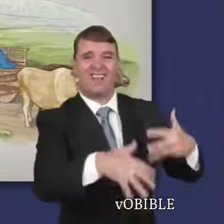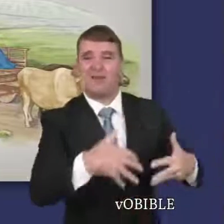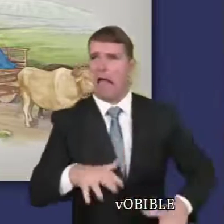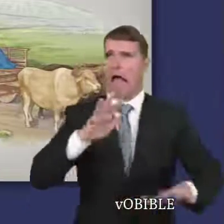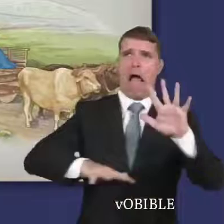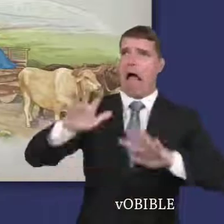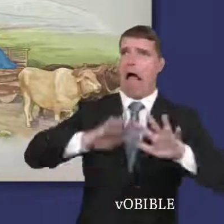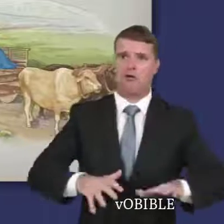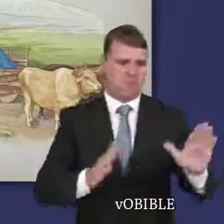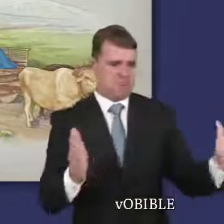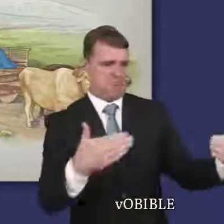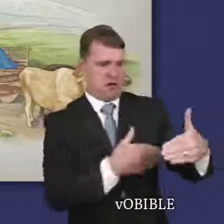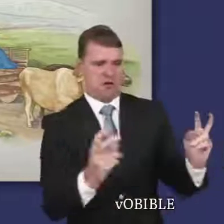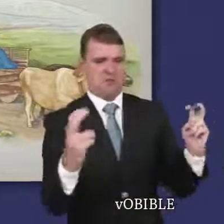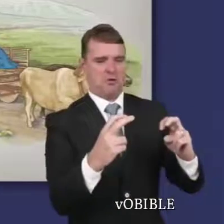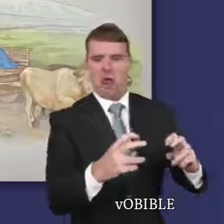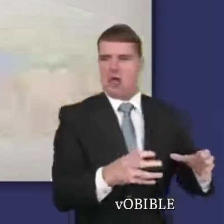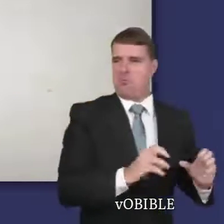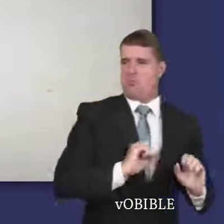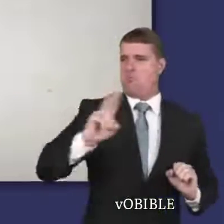series of heavy punishments from Jehovah.